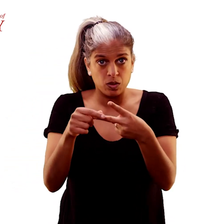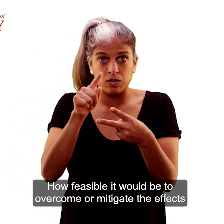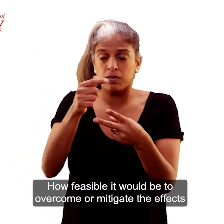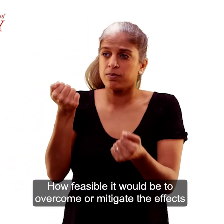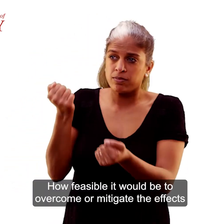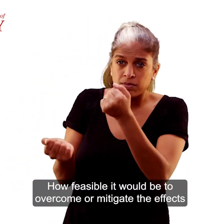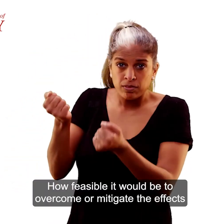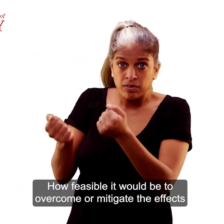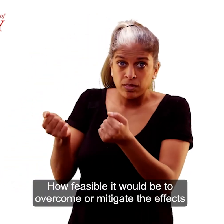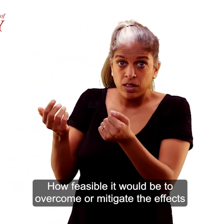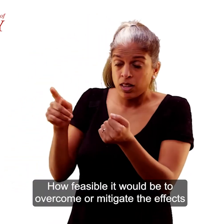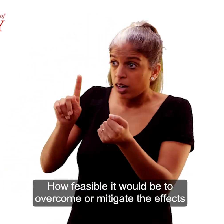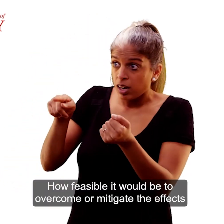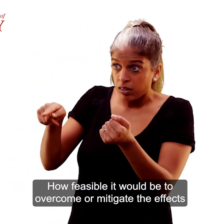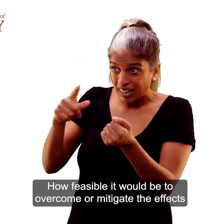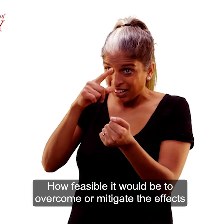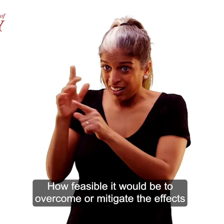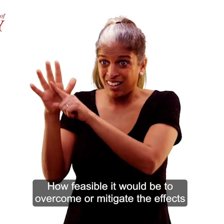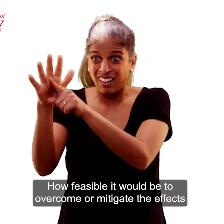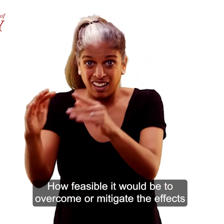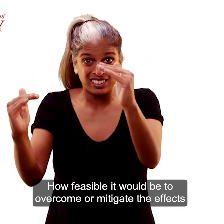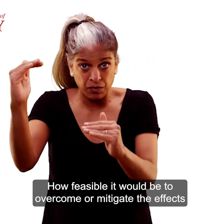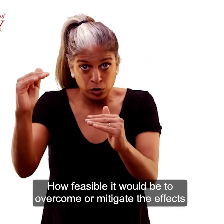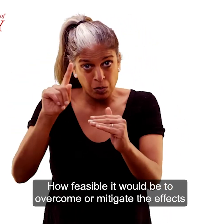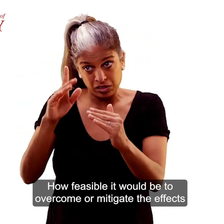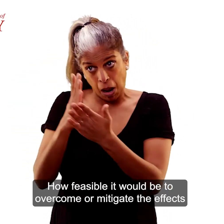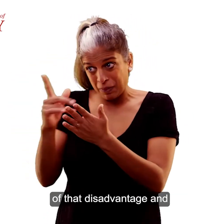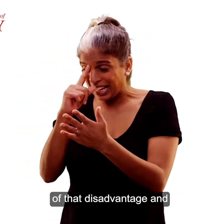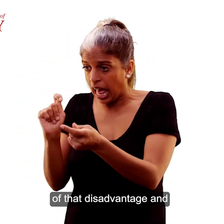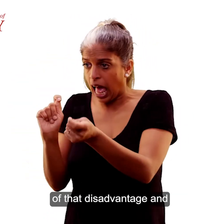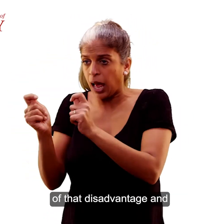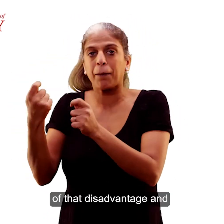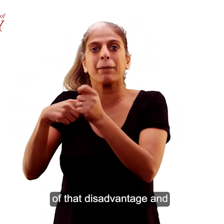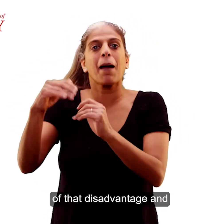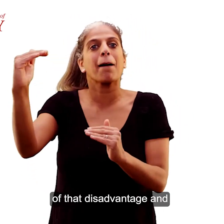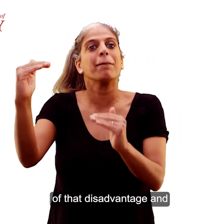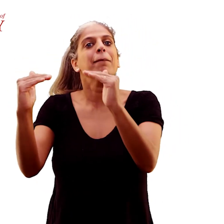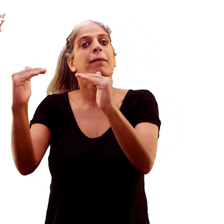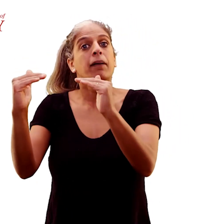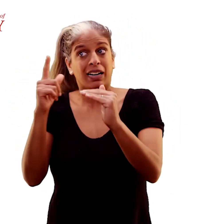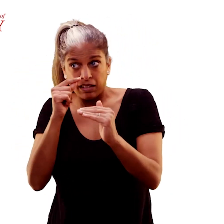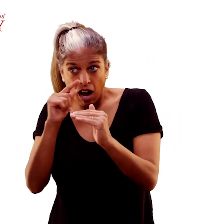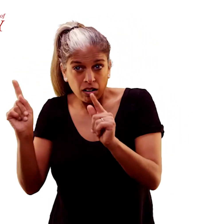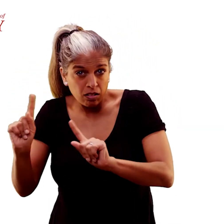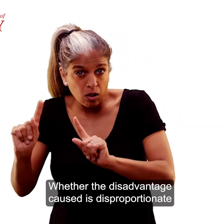how feasible it would be to overcome or mitigate the effects of that disadvantage,